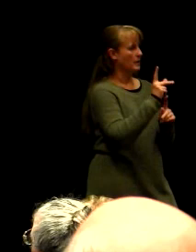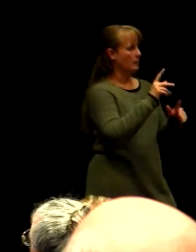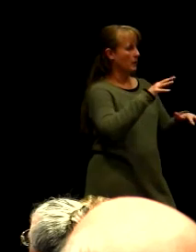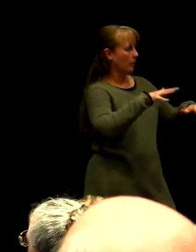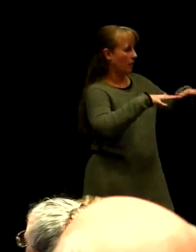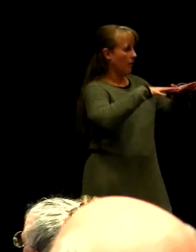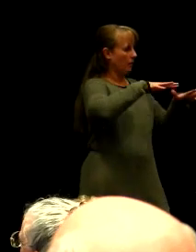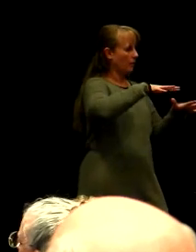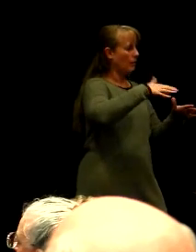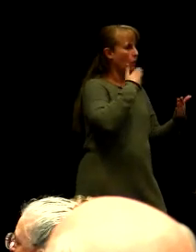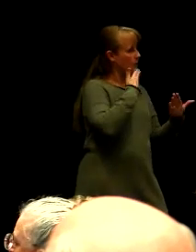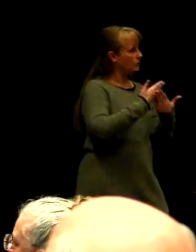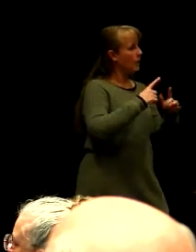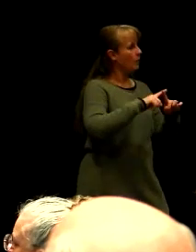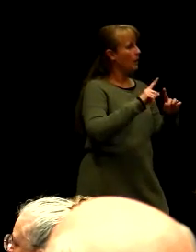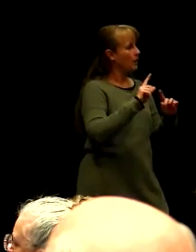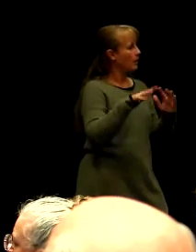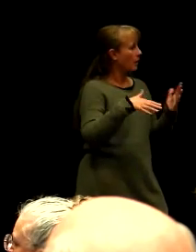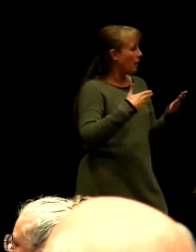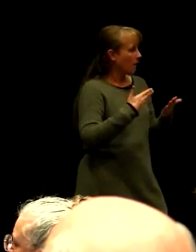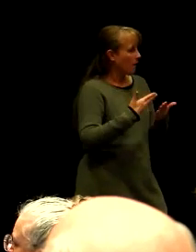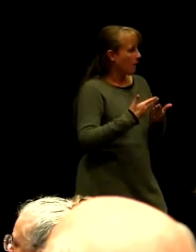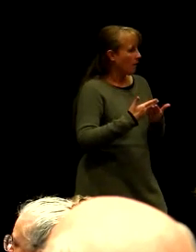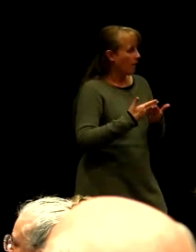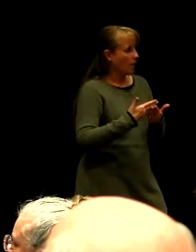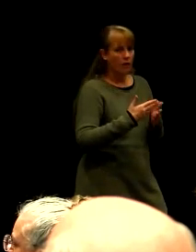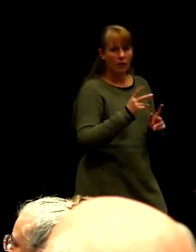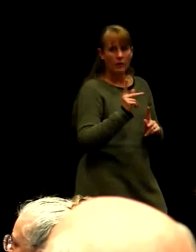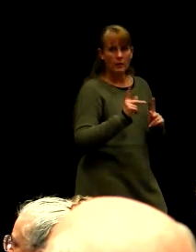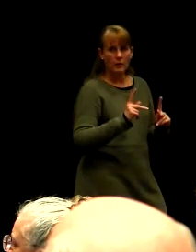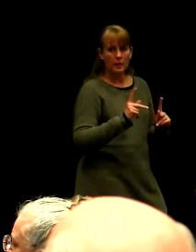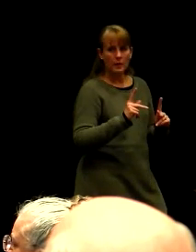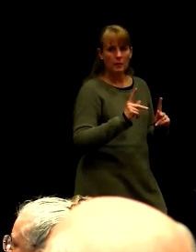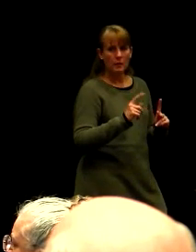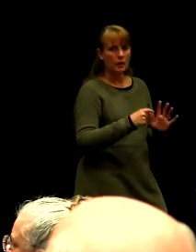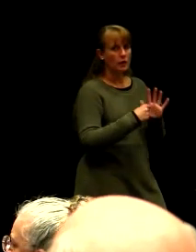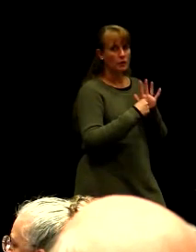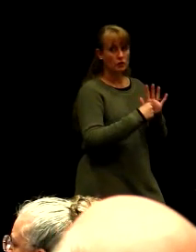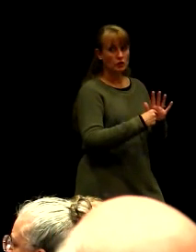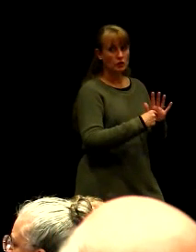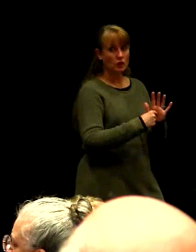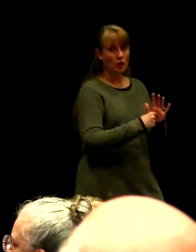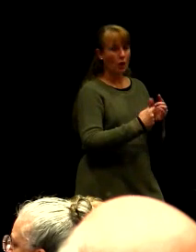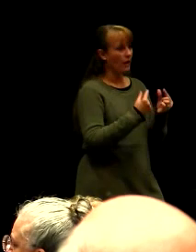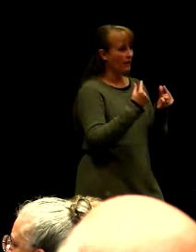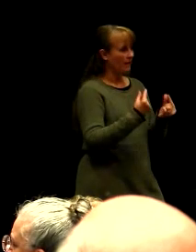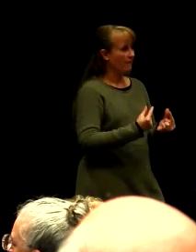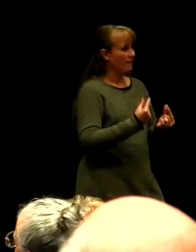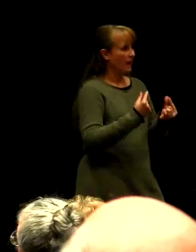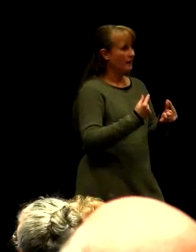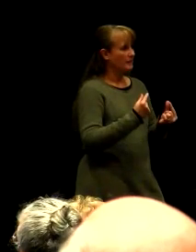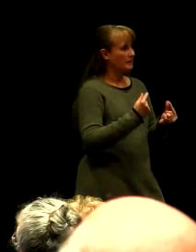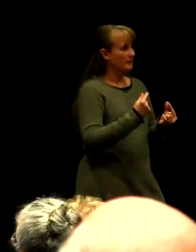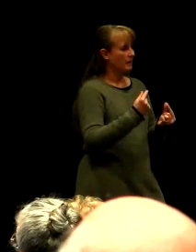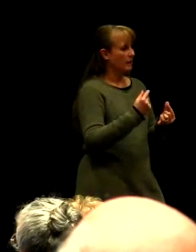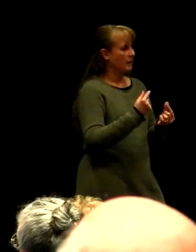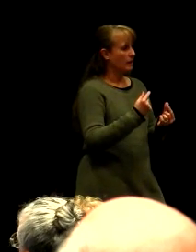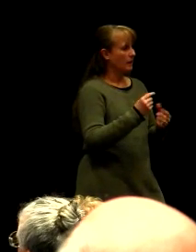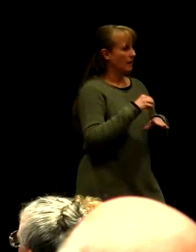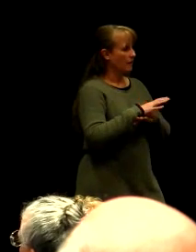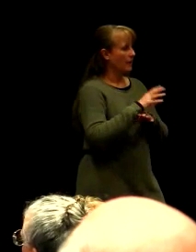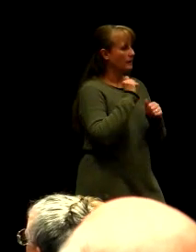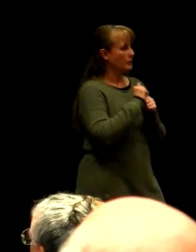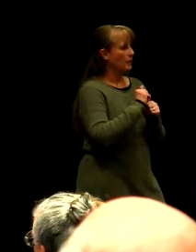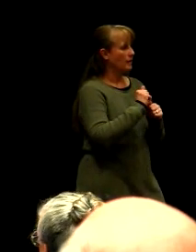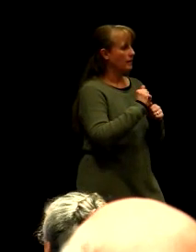yet everybody exhibits the effects of gravity, from the spinning space station